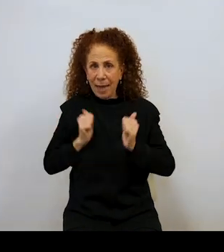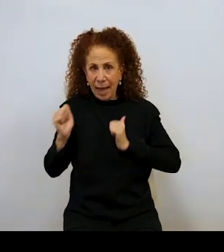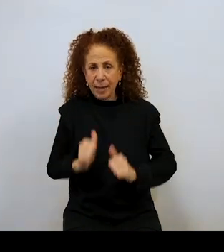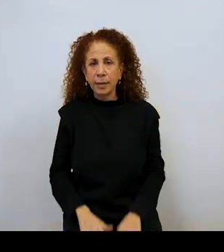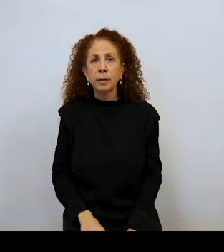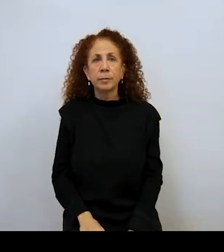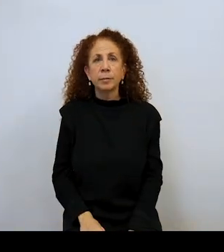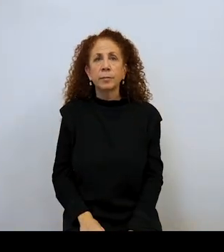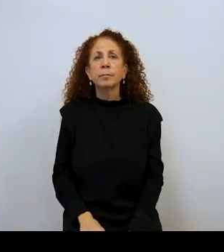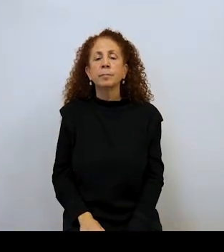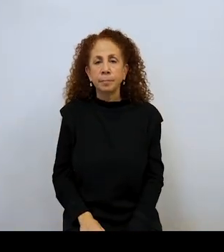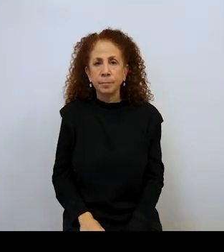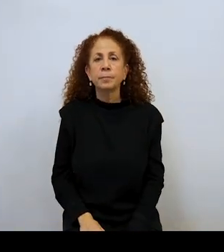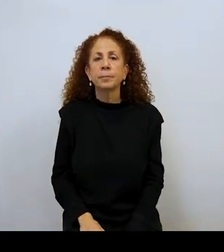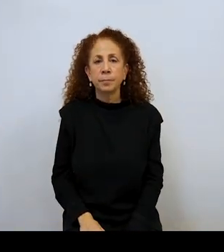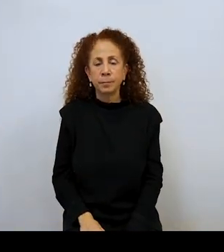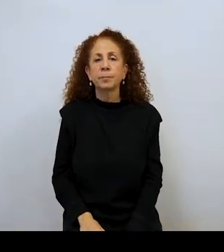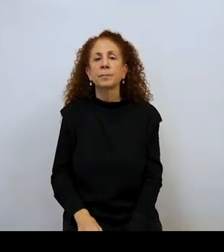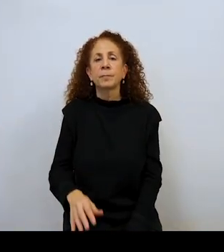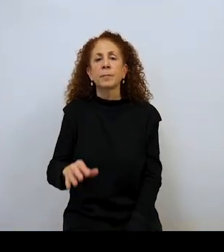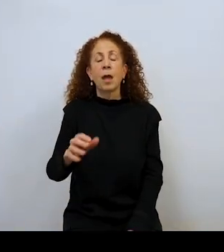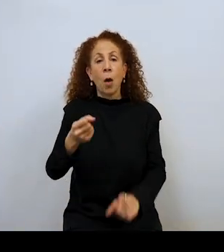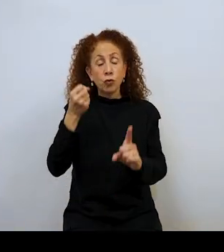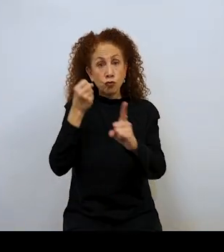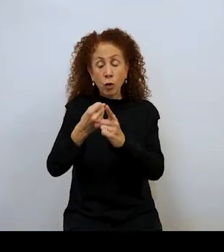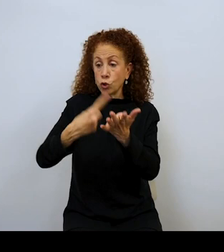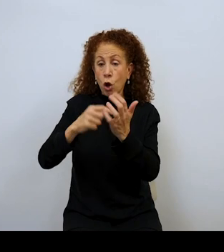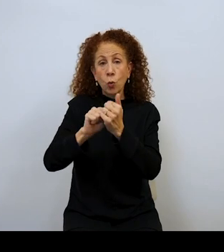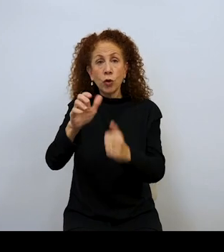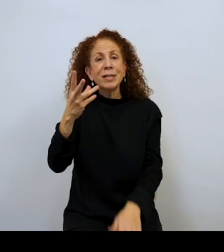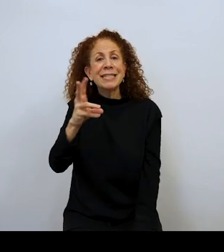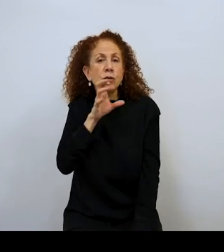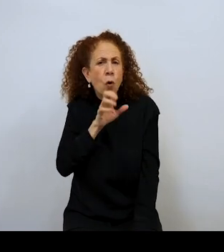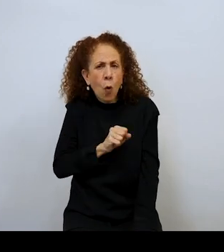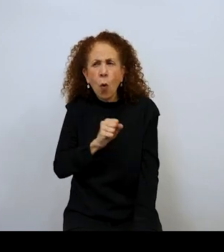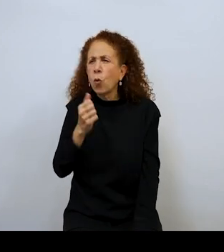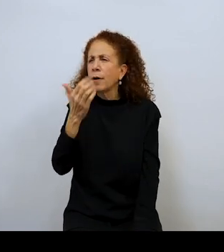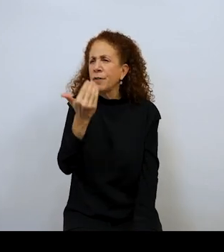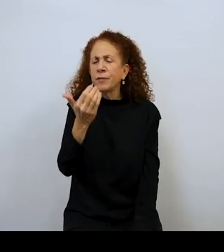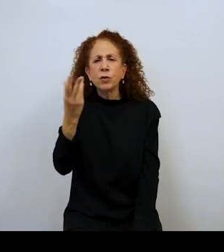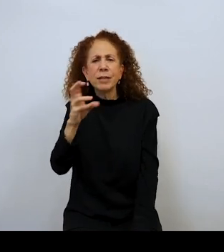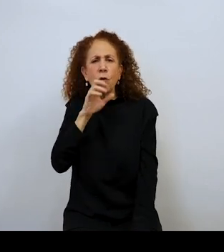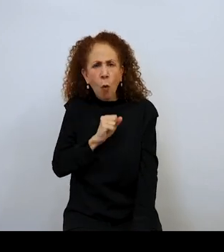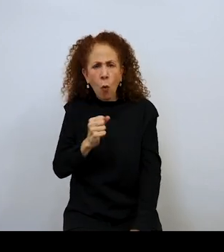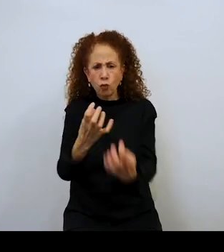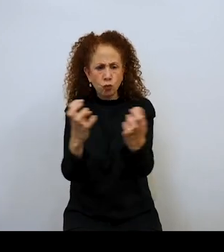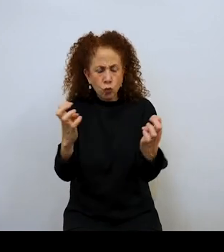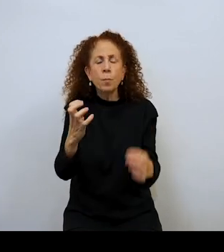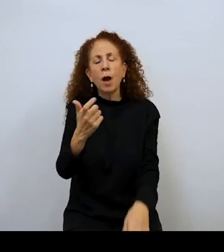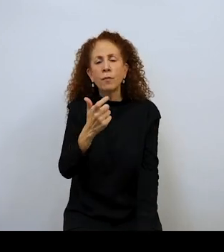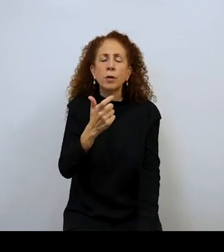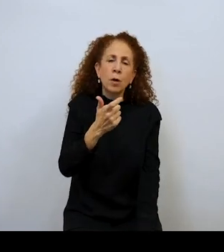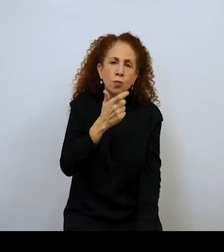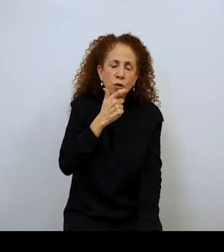was a bit I was particularly struck by, which is she was talking to this 16-year-old, a group of sort of 15, 16-year-old British Muslim